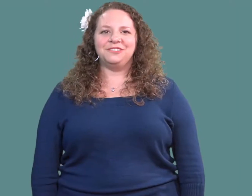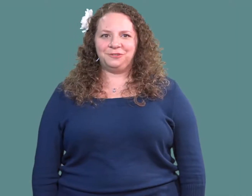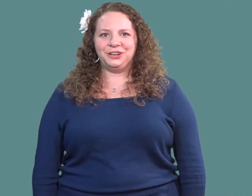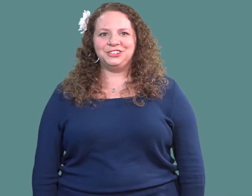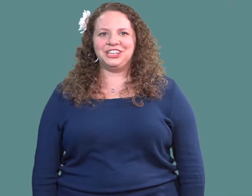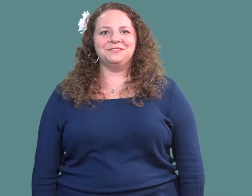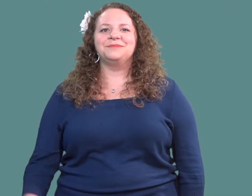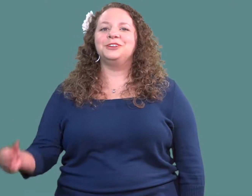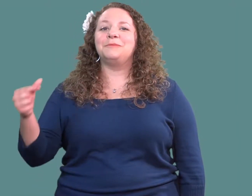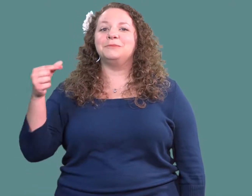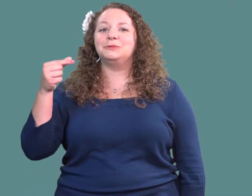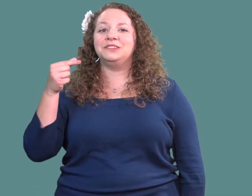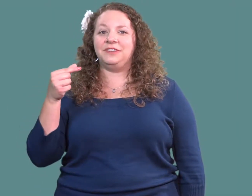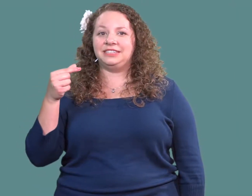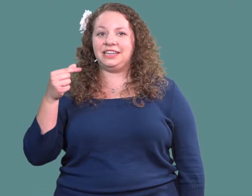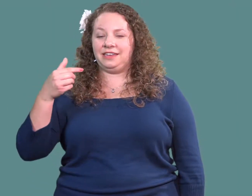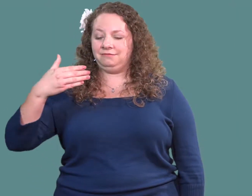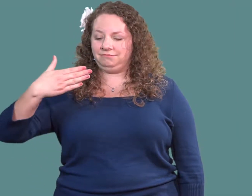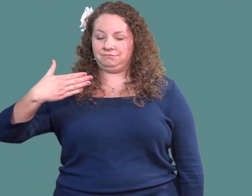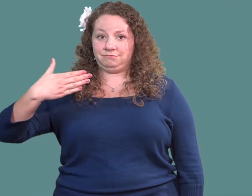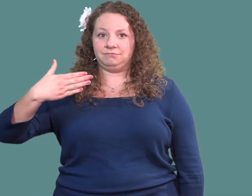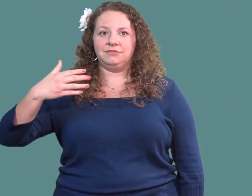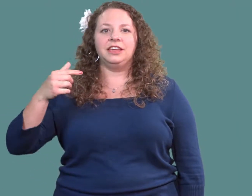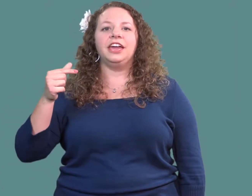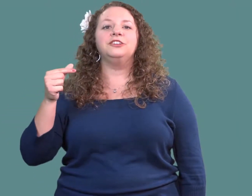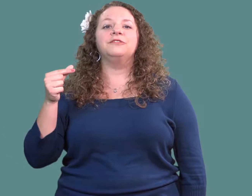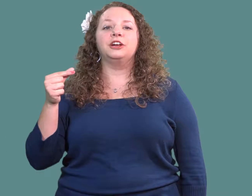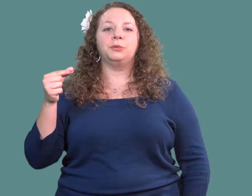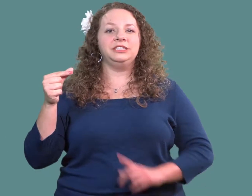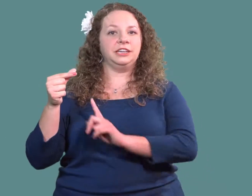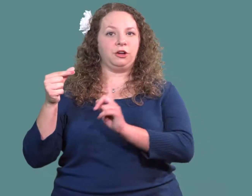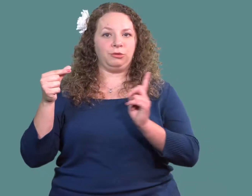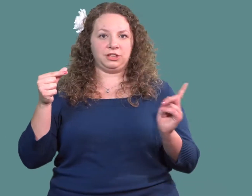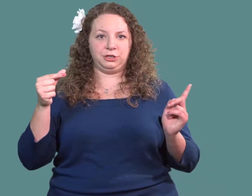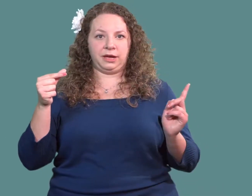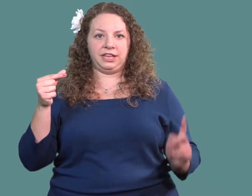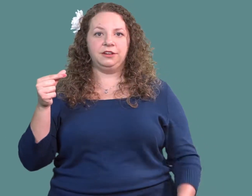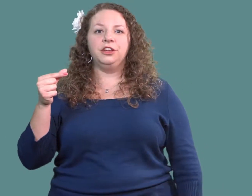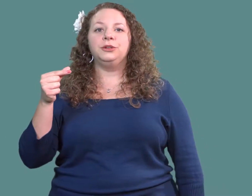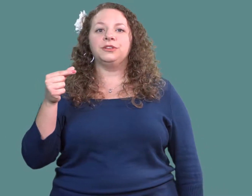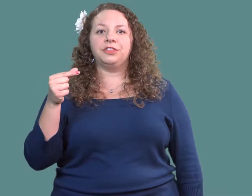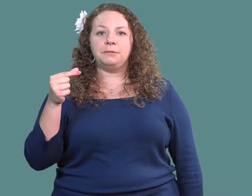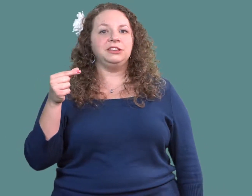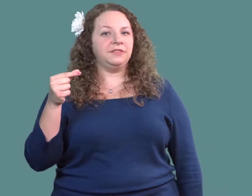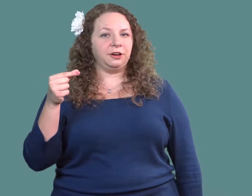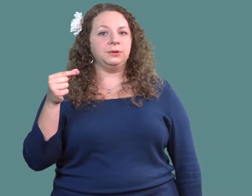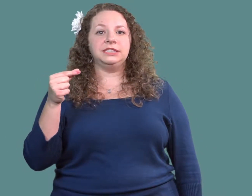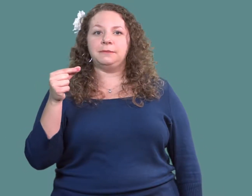For your G, your palm should be facing in and your finger pointing across your body. Your thumb and your finger will stay about